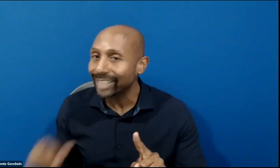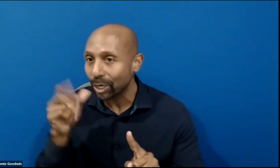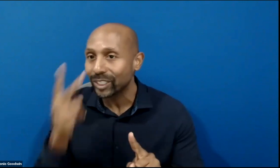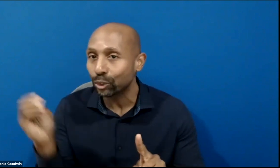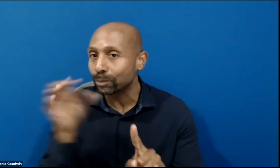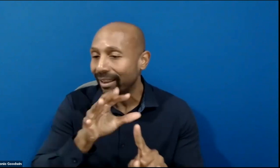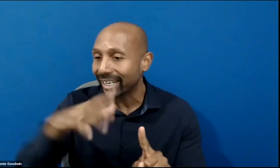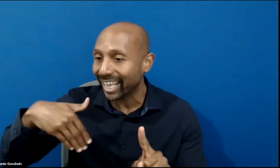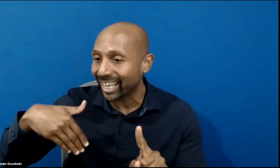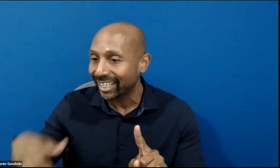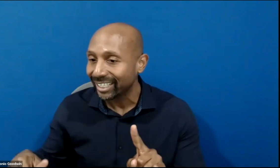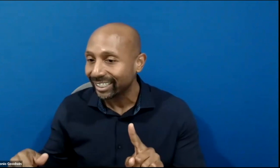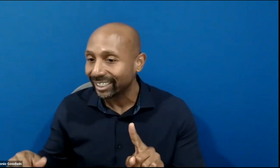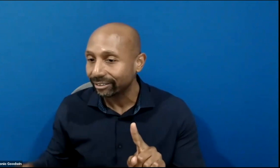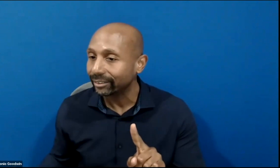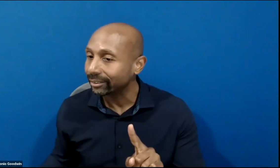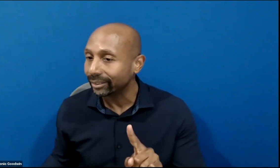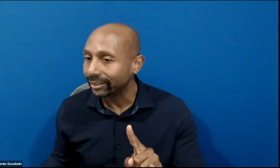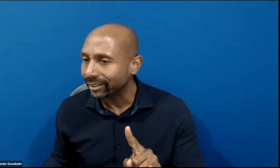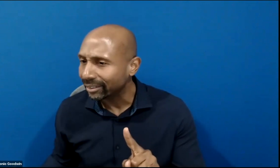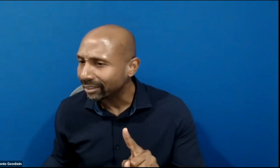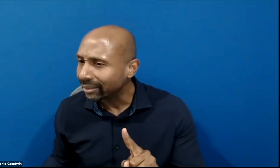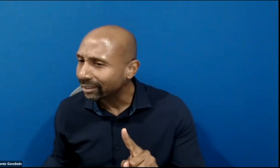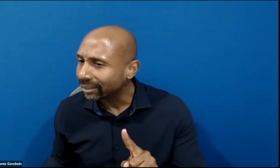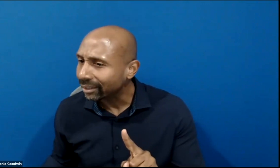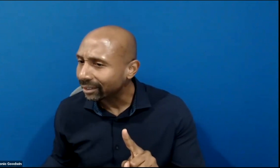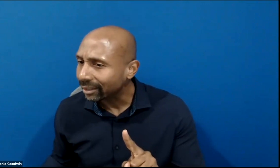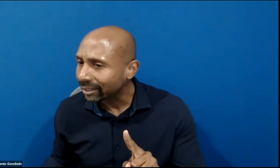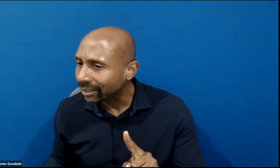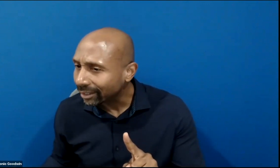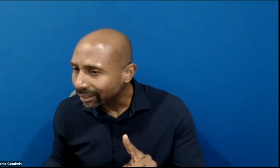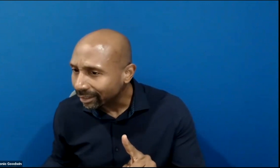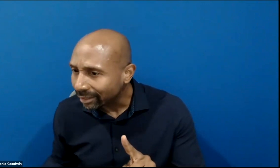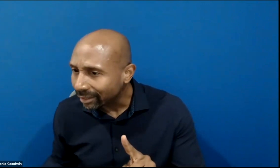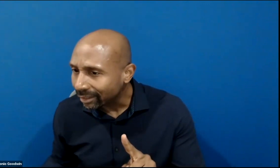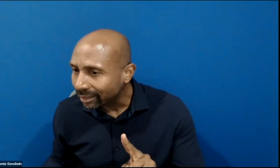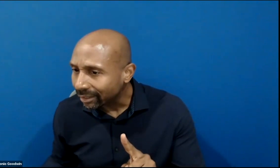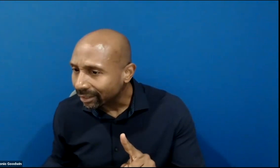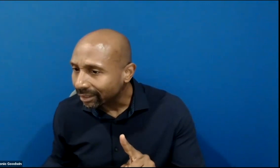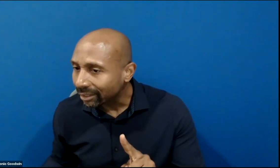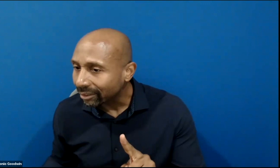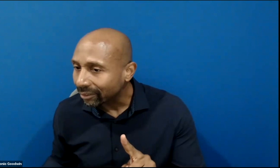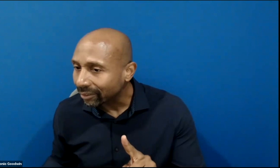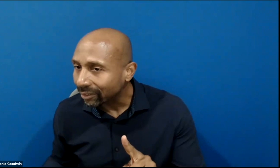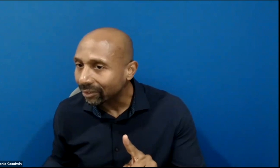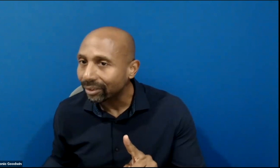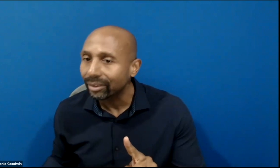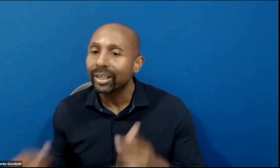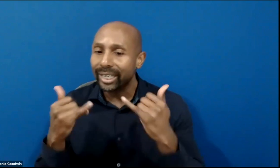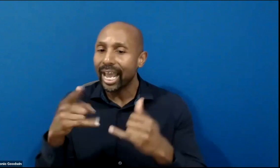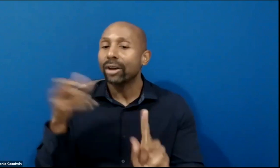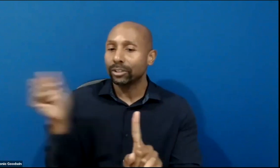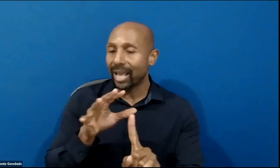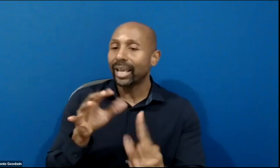Got a question here from Terrence Johnson. And the question is, are there